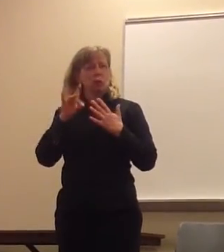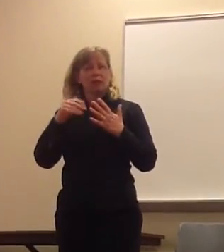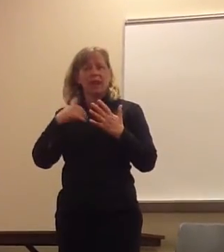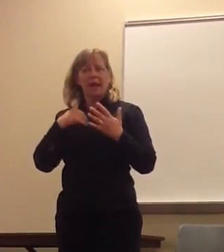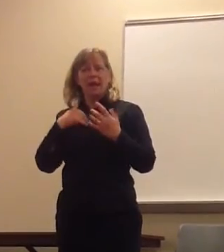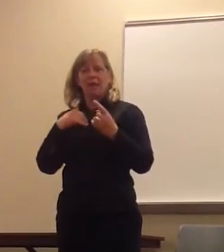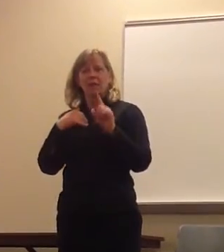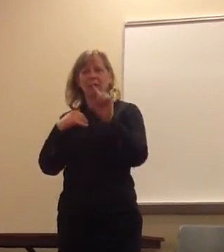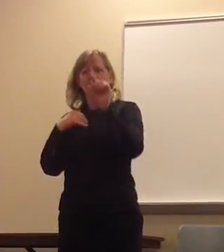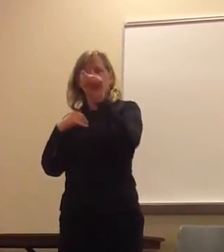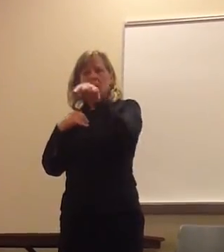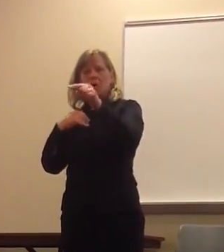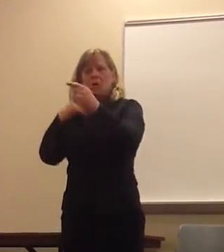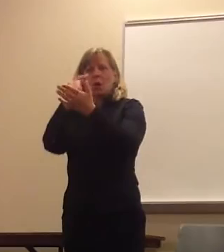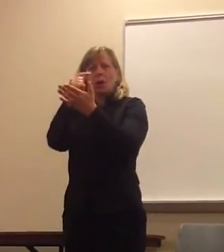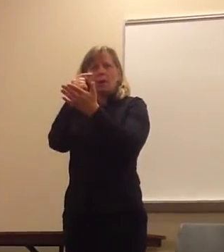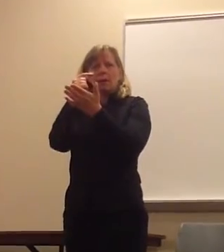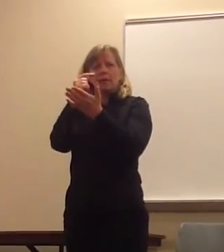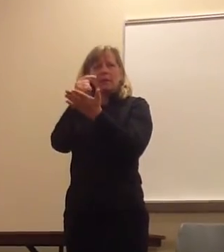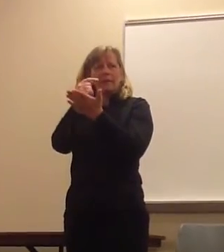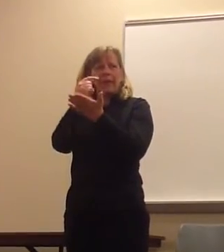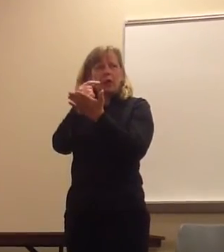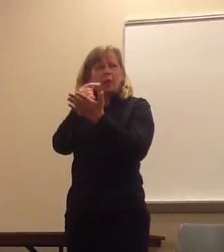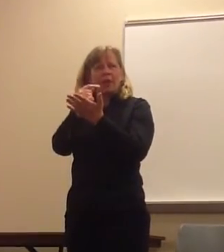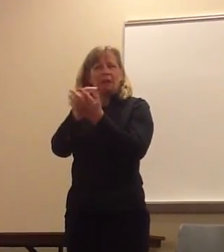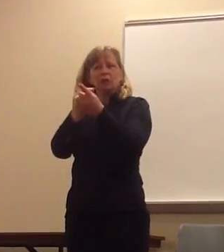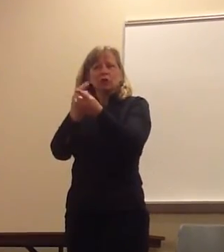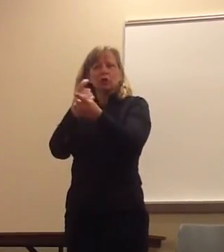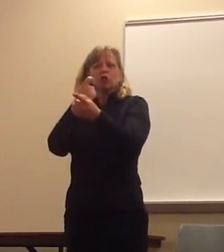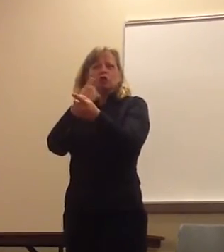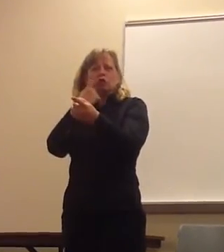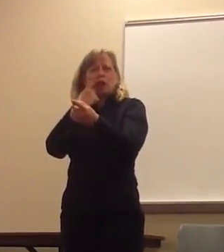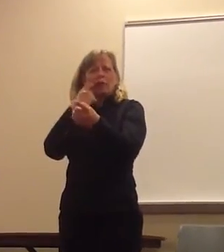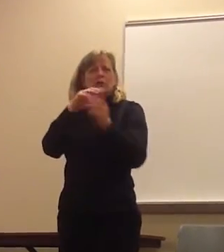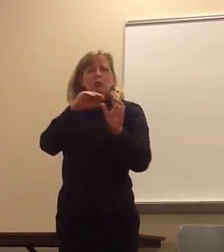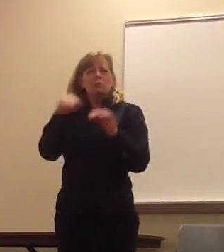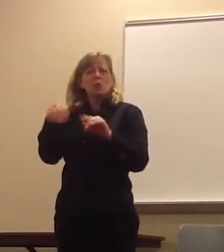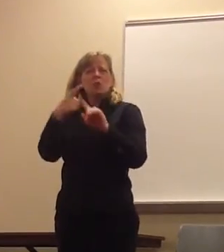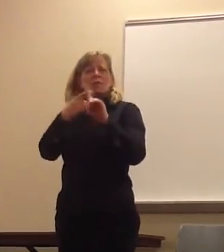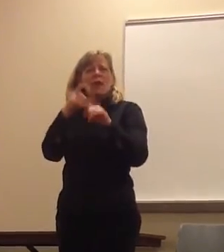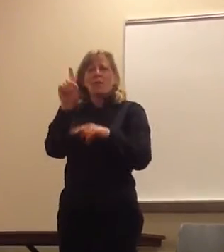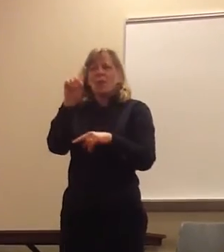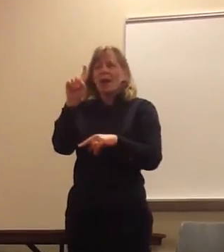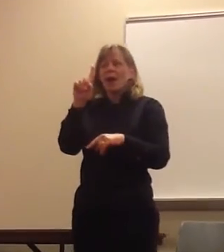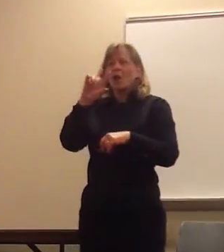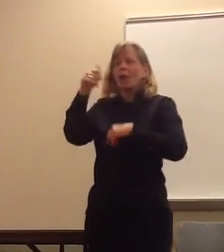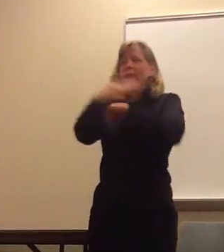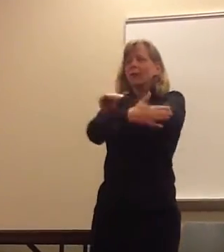to a counselor who just moved here from Asia, who's learning English?